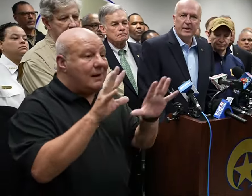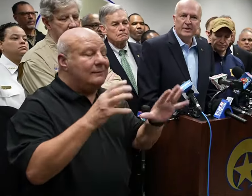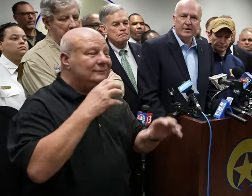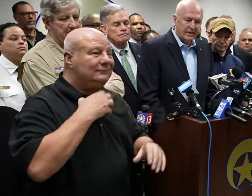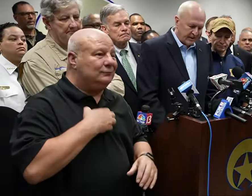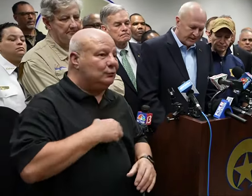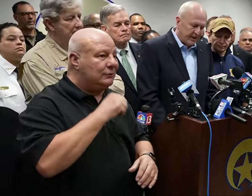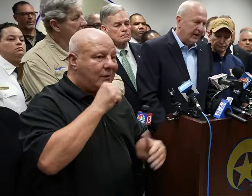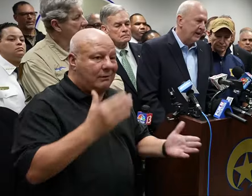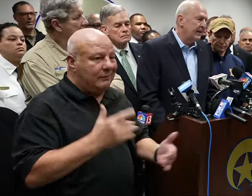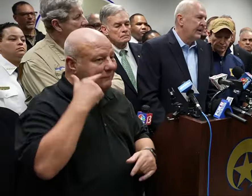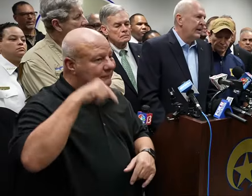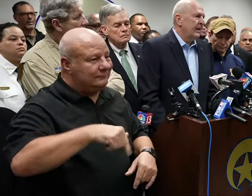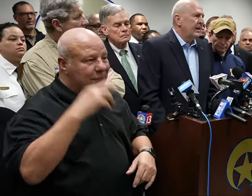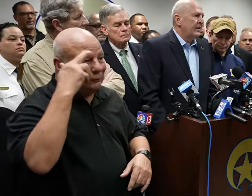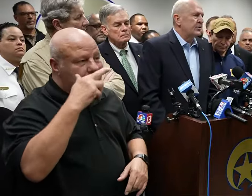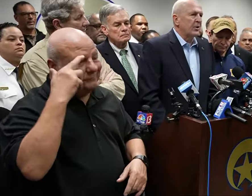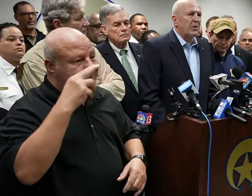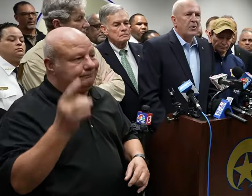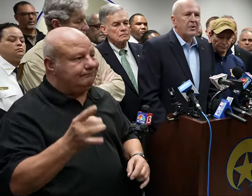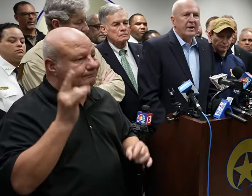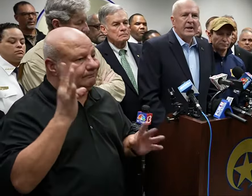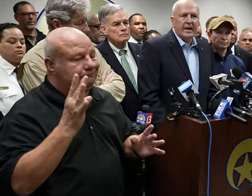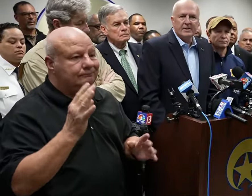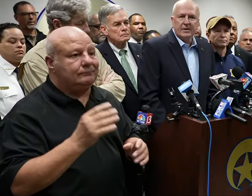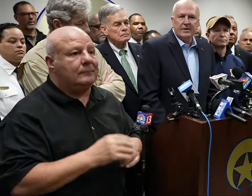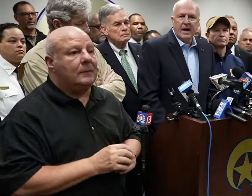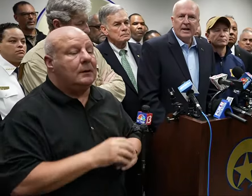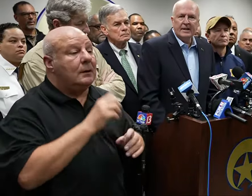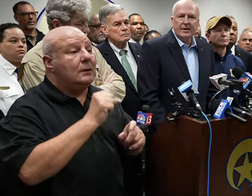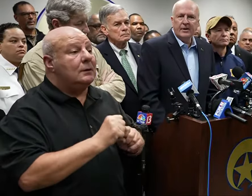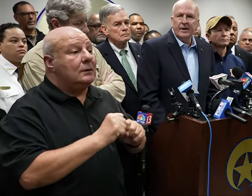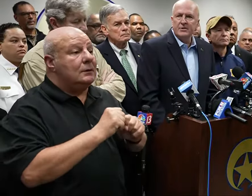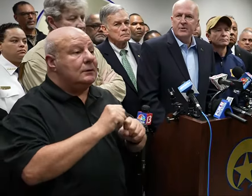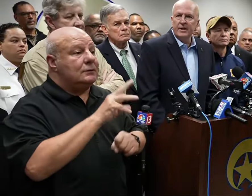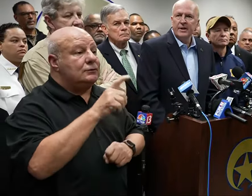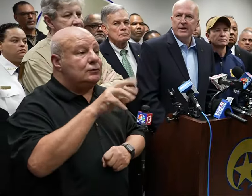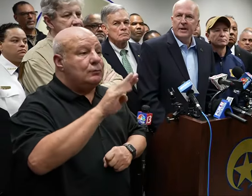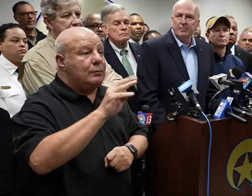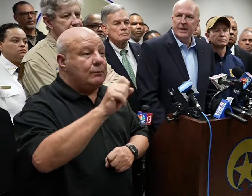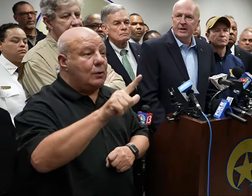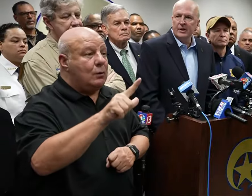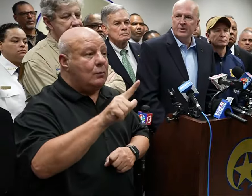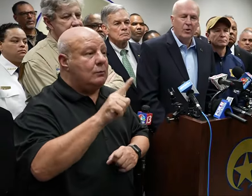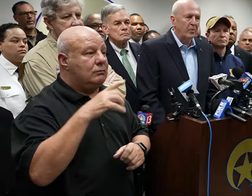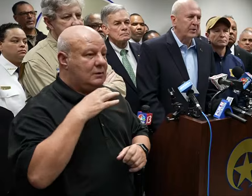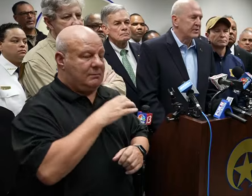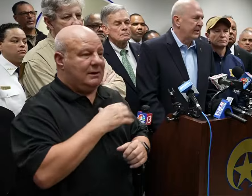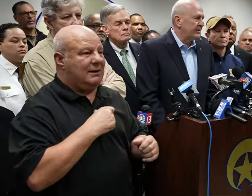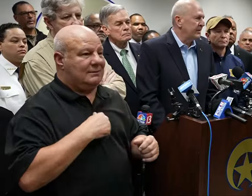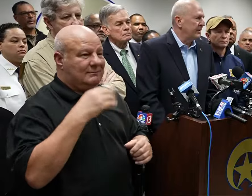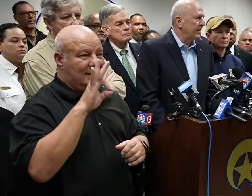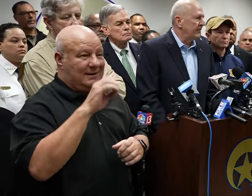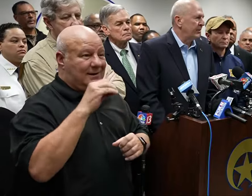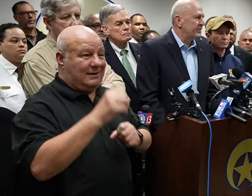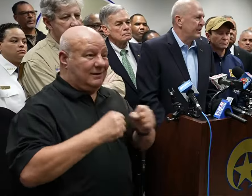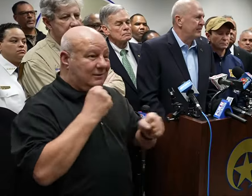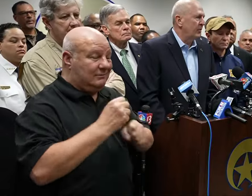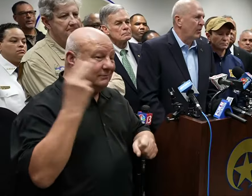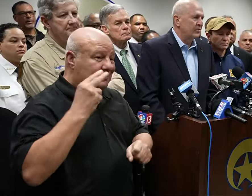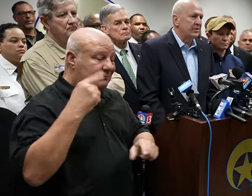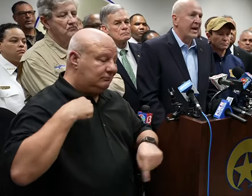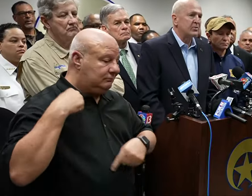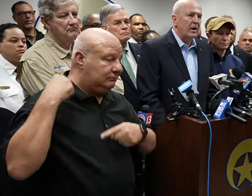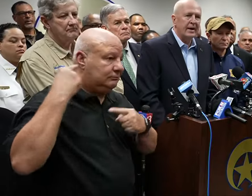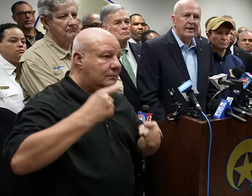this reason today. The Sugar Bowl Committee has a 90-year history at being a good corporate citizen for the city